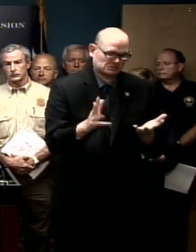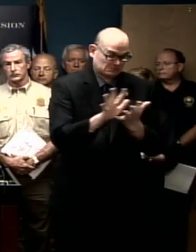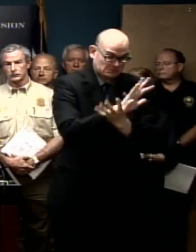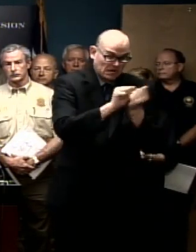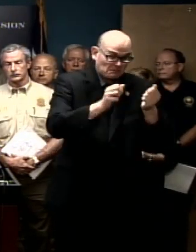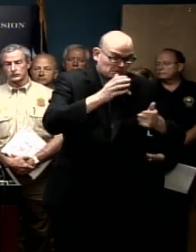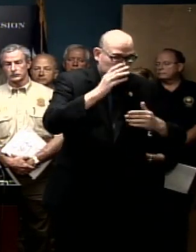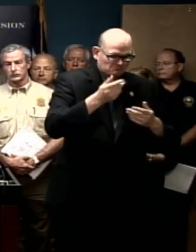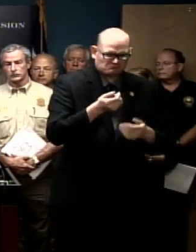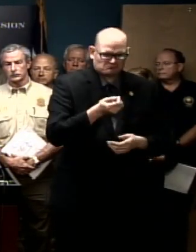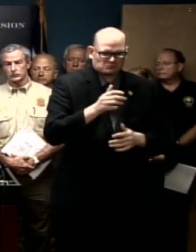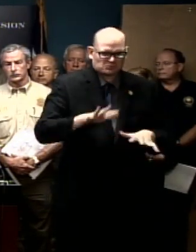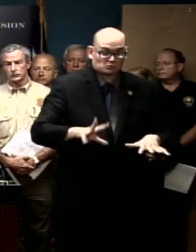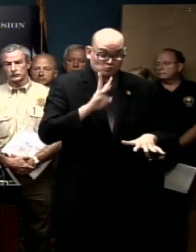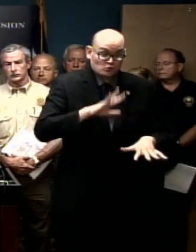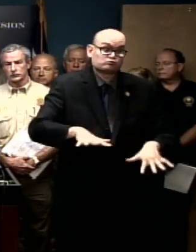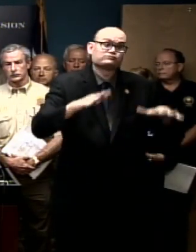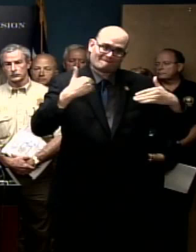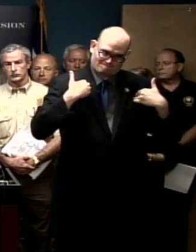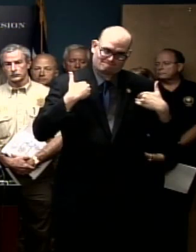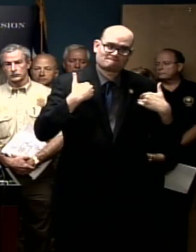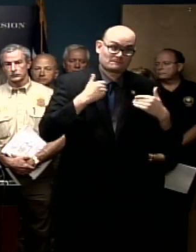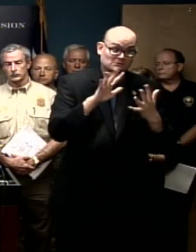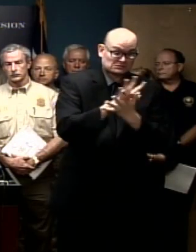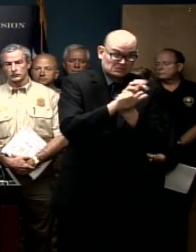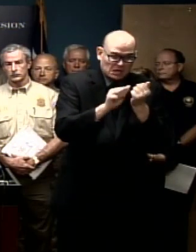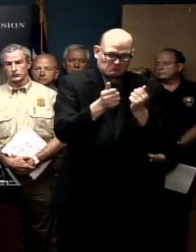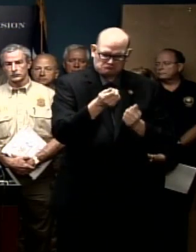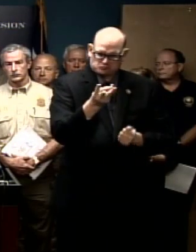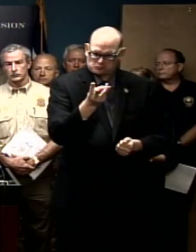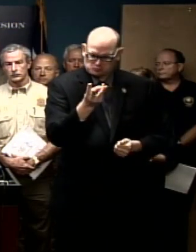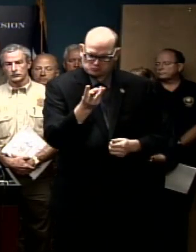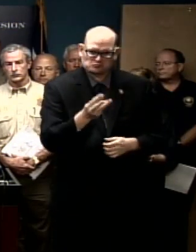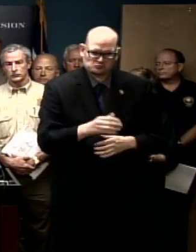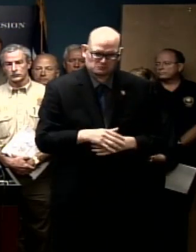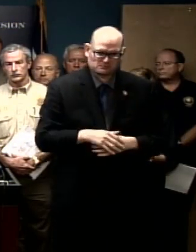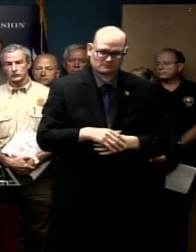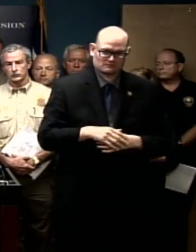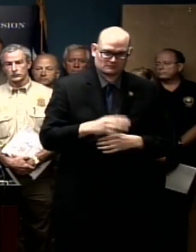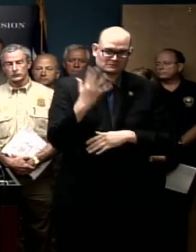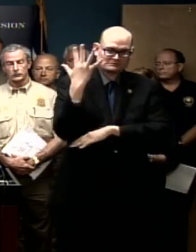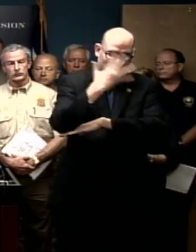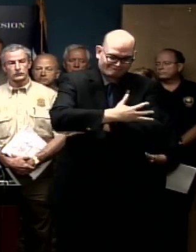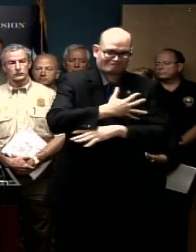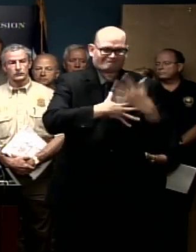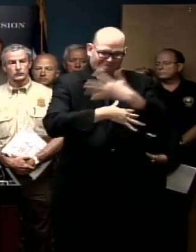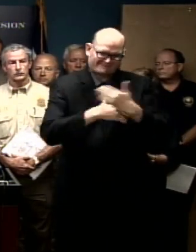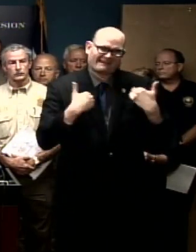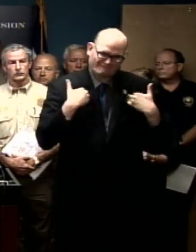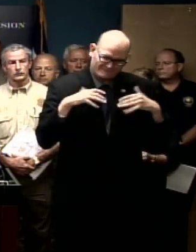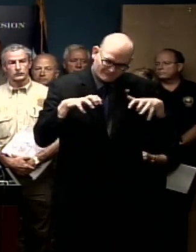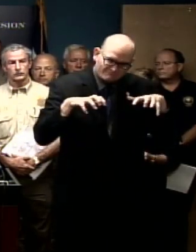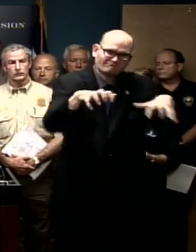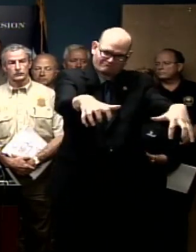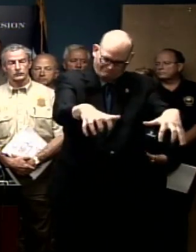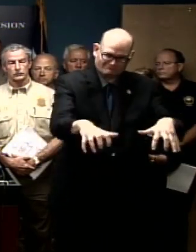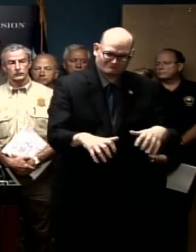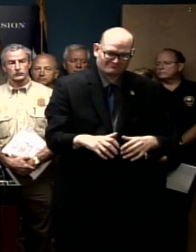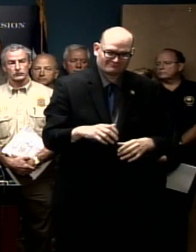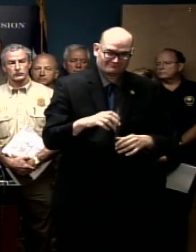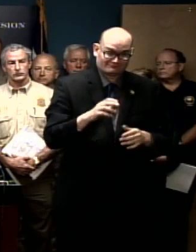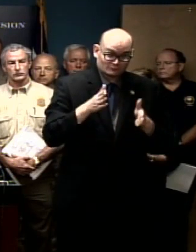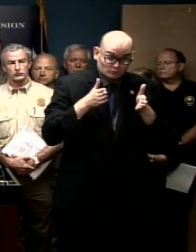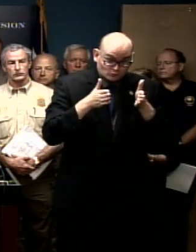and just debris that we're going to have to be taken care of. So we are seeing some roads that are being washed out. We do expect